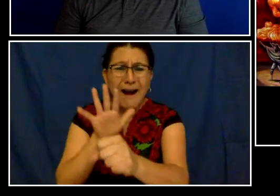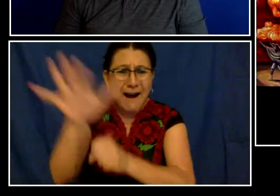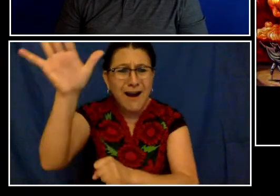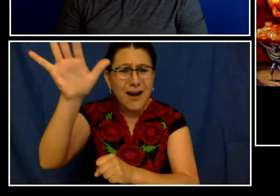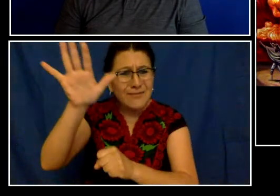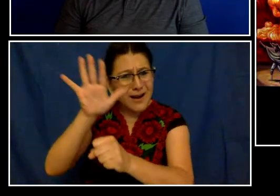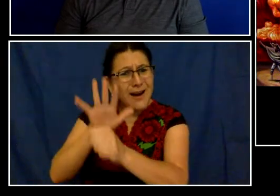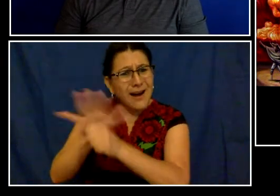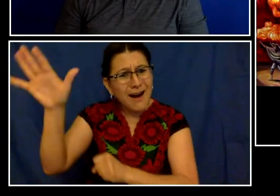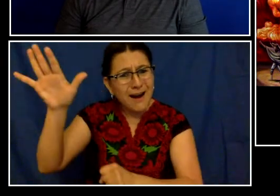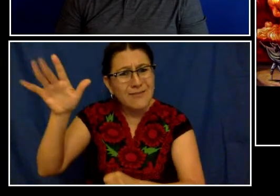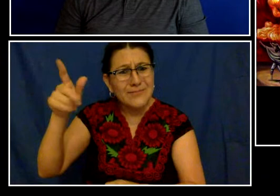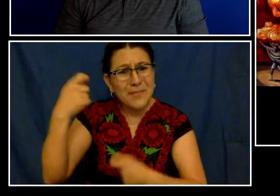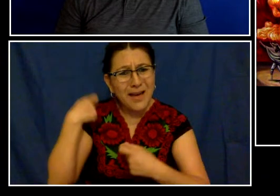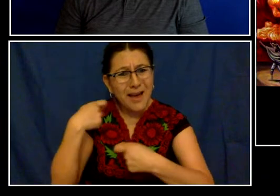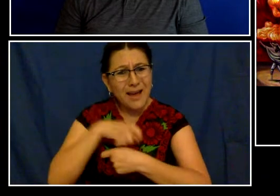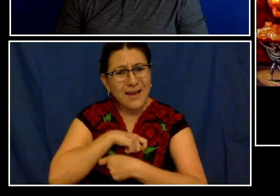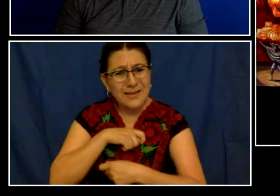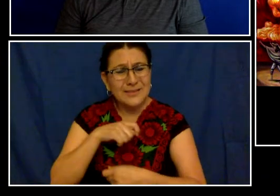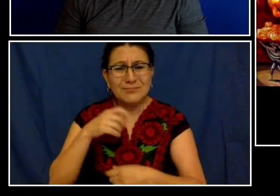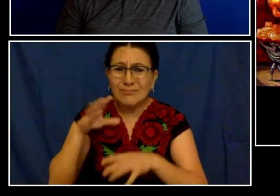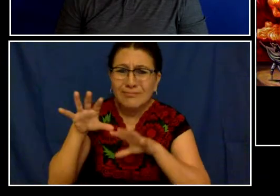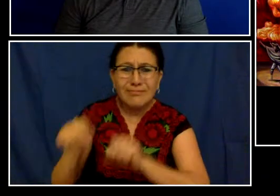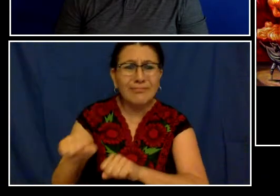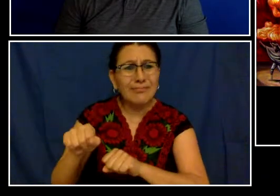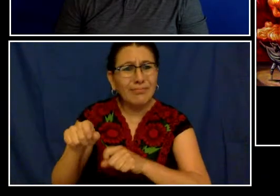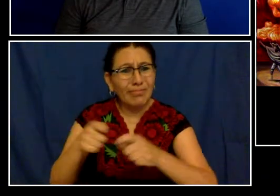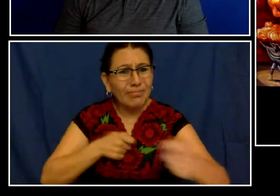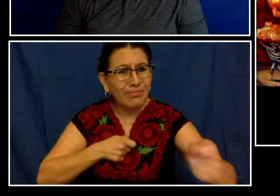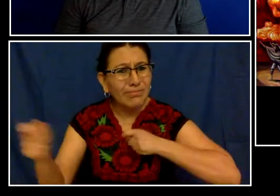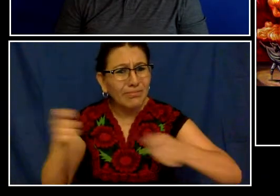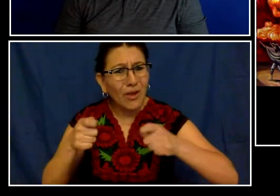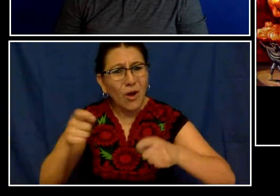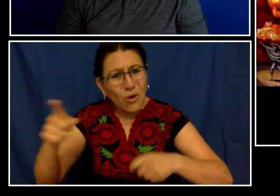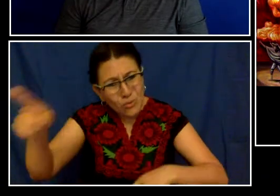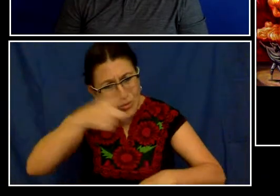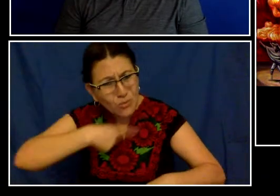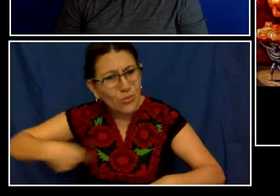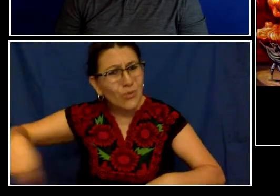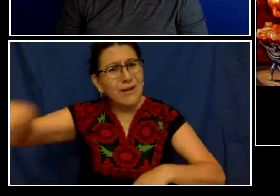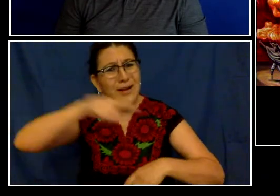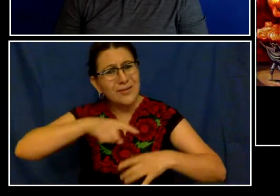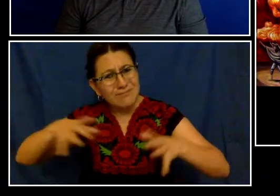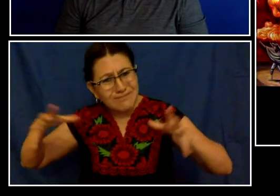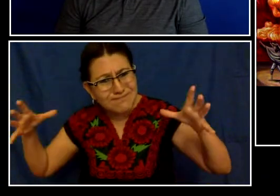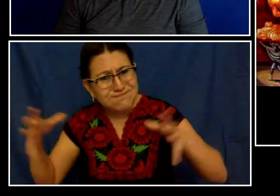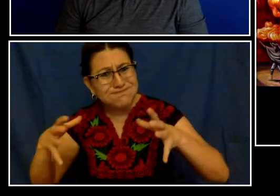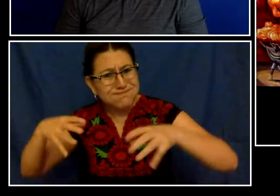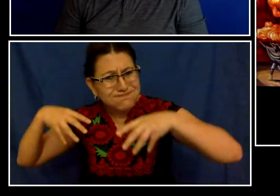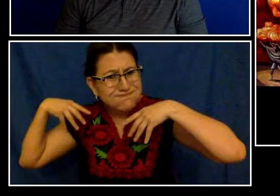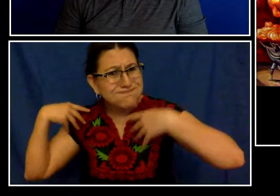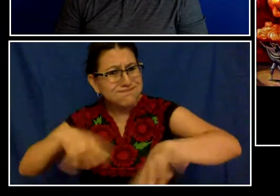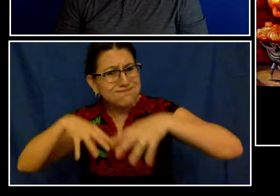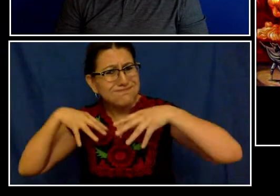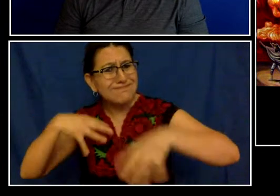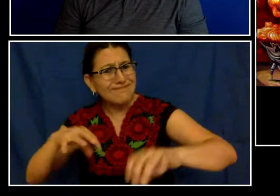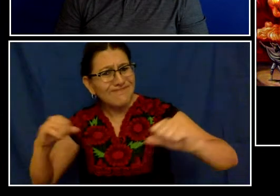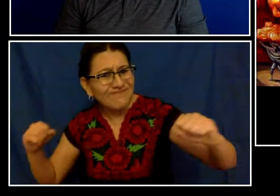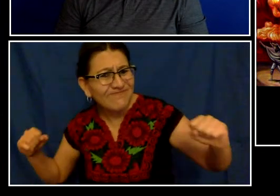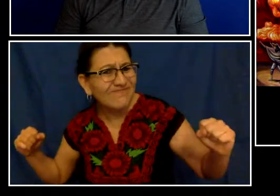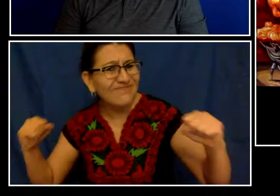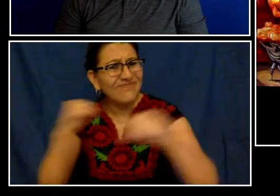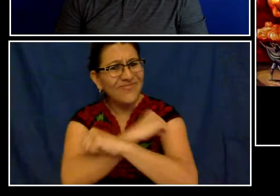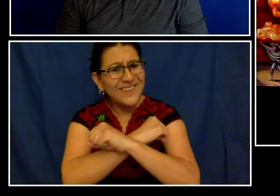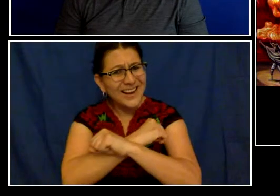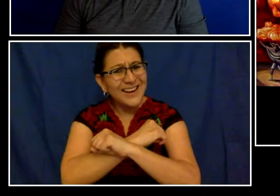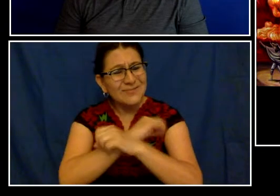of the people, and just talking about it. The time is now. It's enough. We need to be free. Spain has taken over. We need to